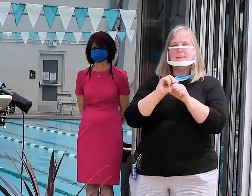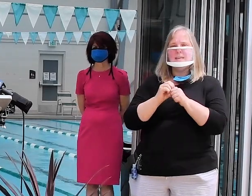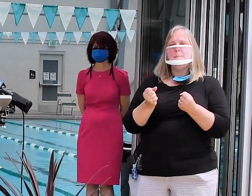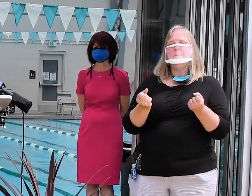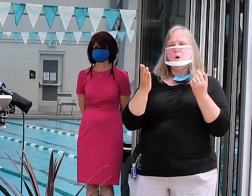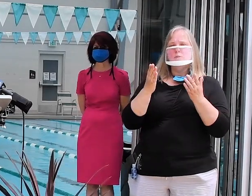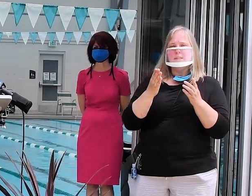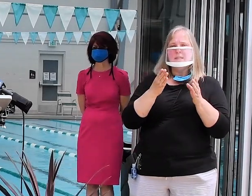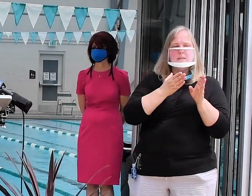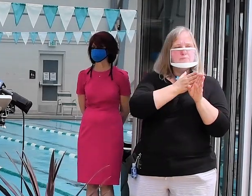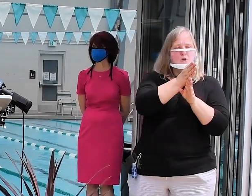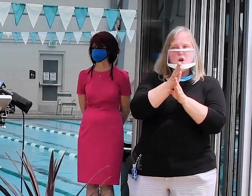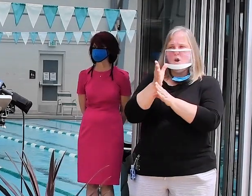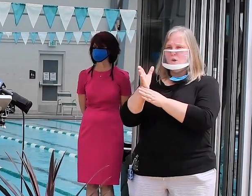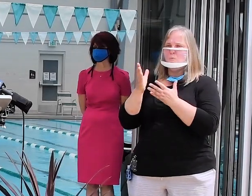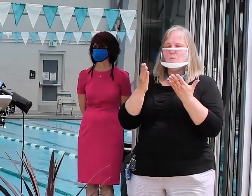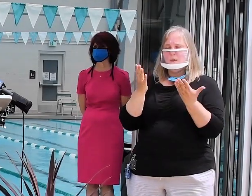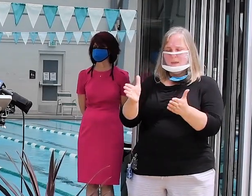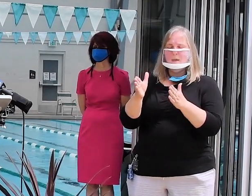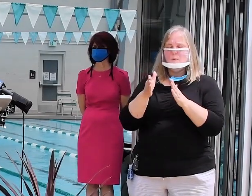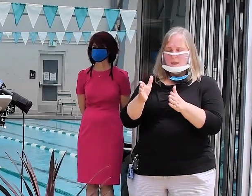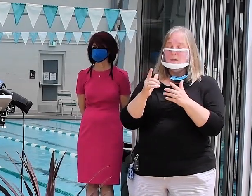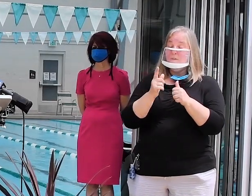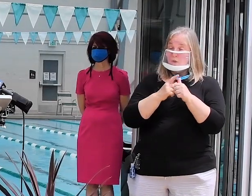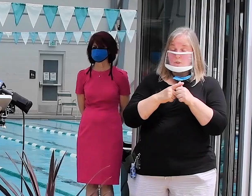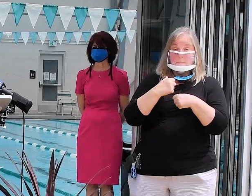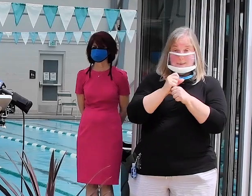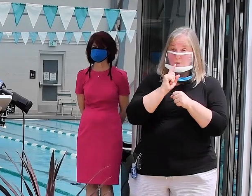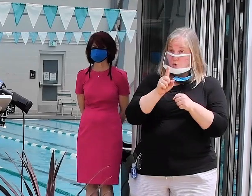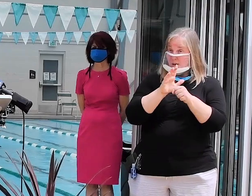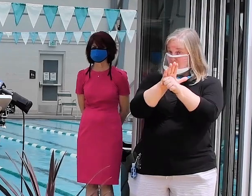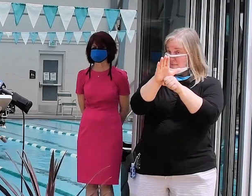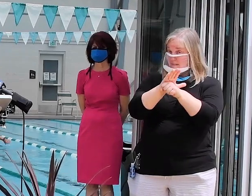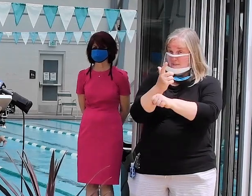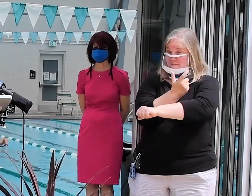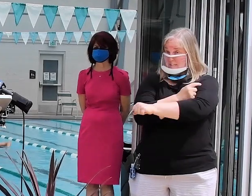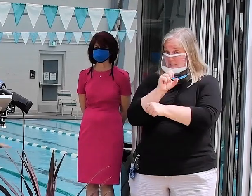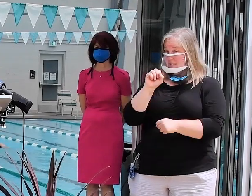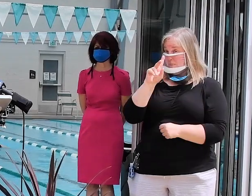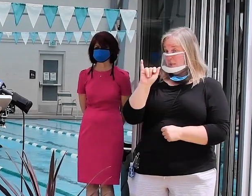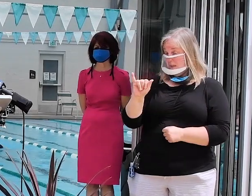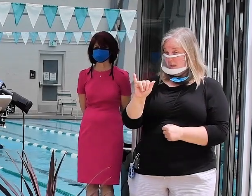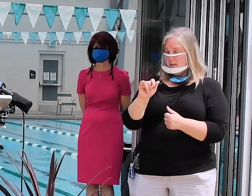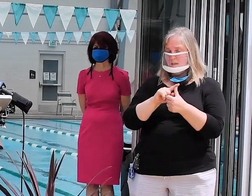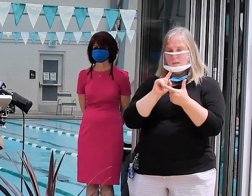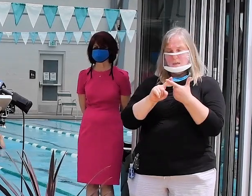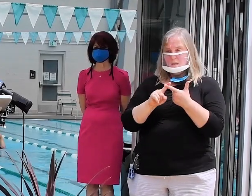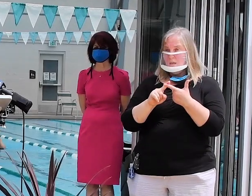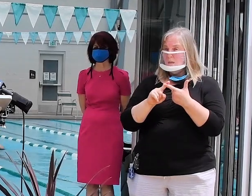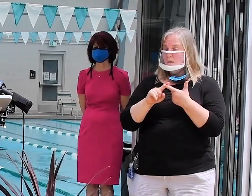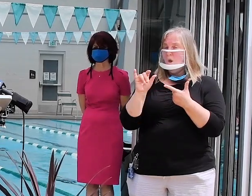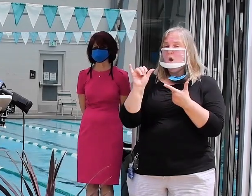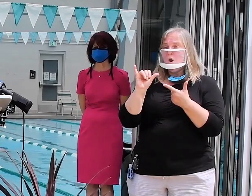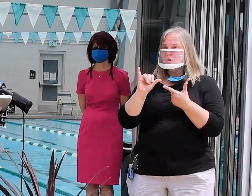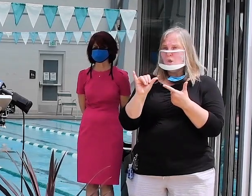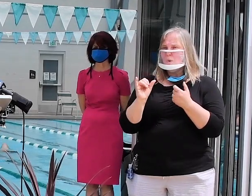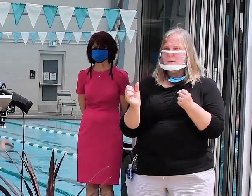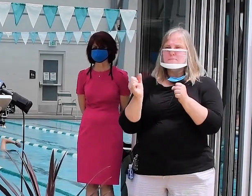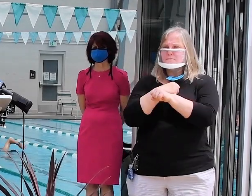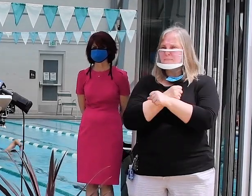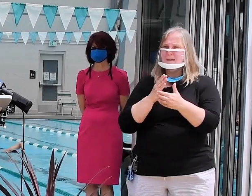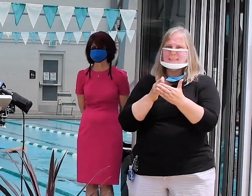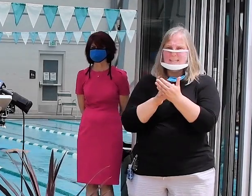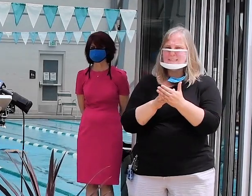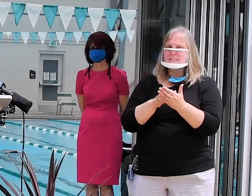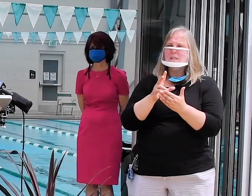multi-pronged way. Number one, ensuring that there is sufficient vaccine supply. but also number two, combating